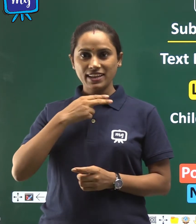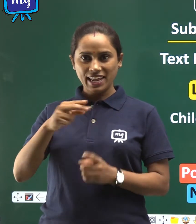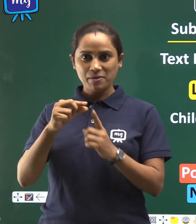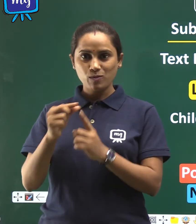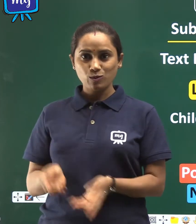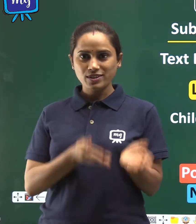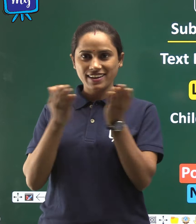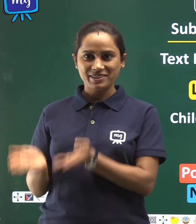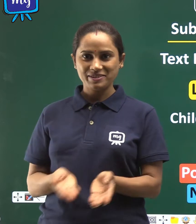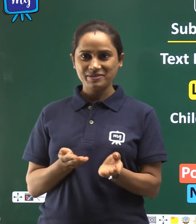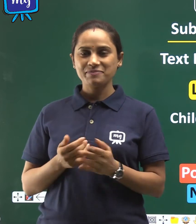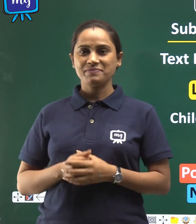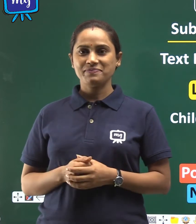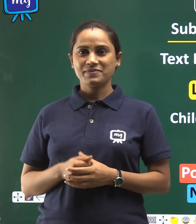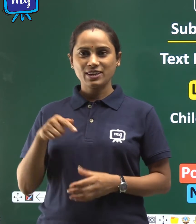Pareva.